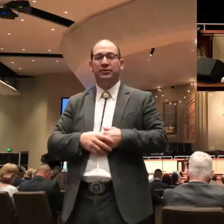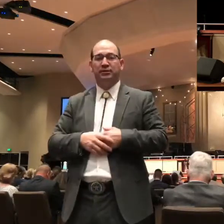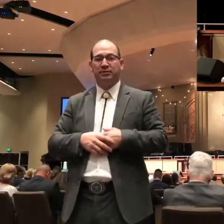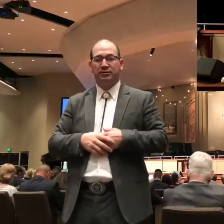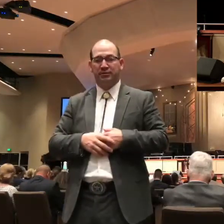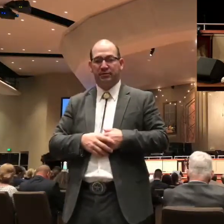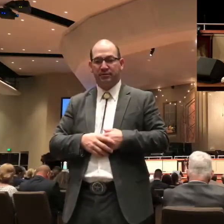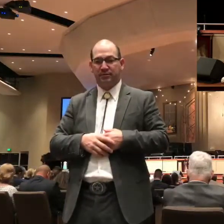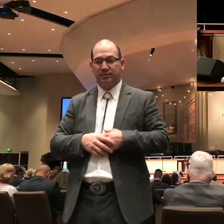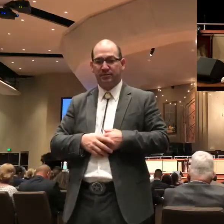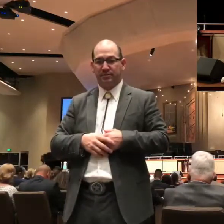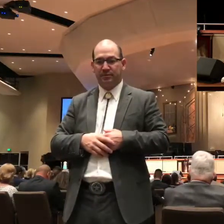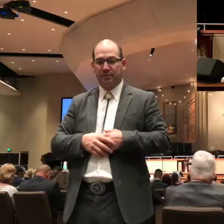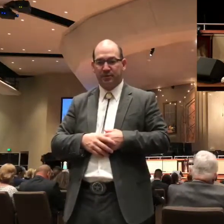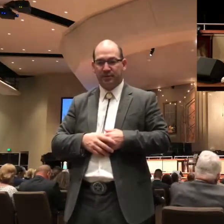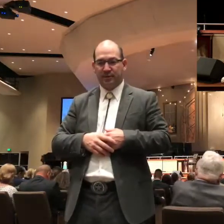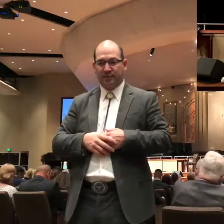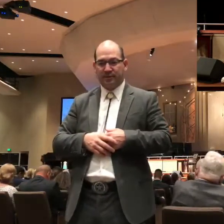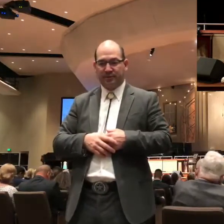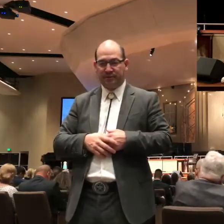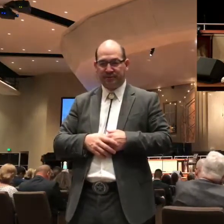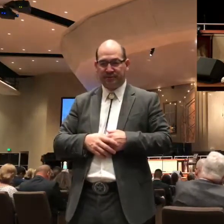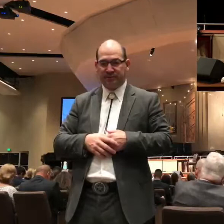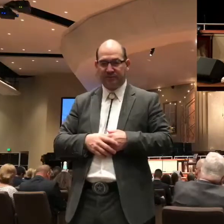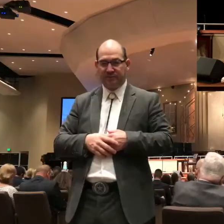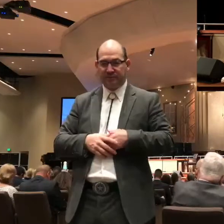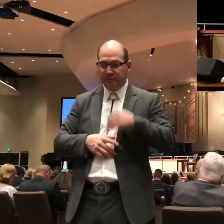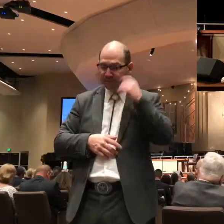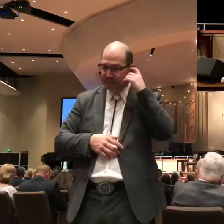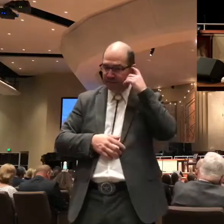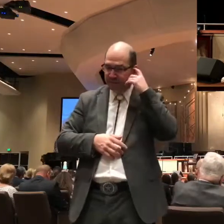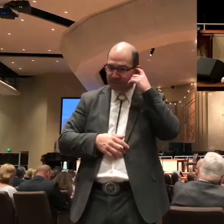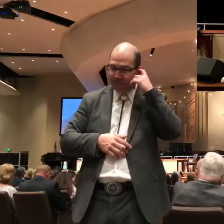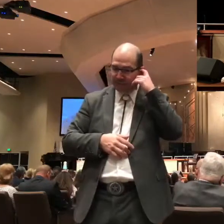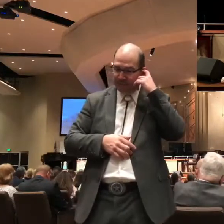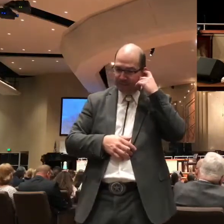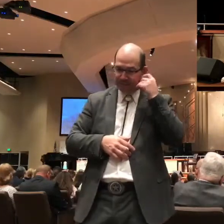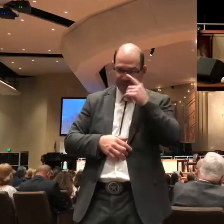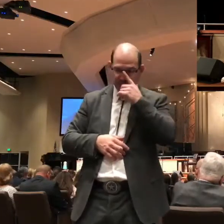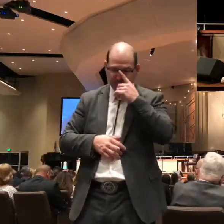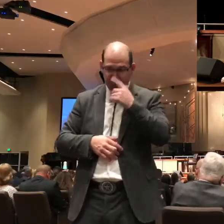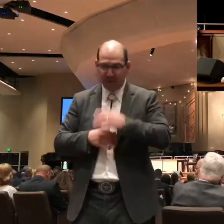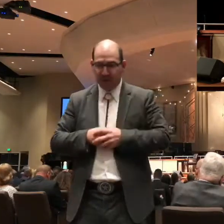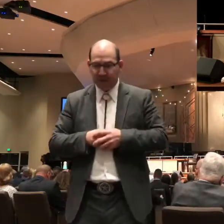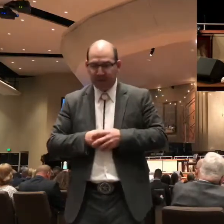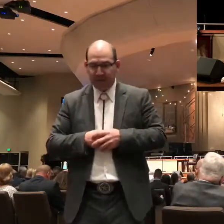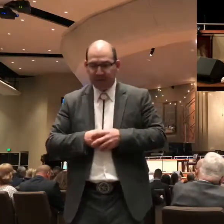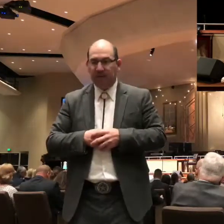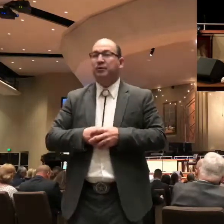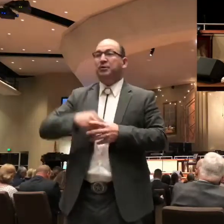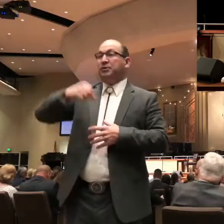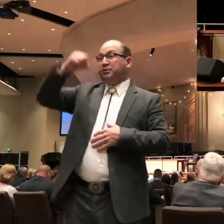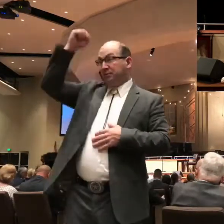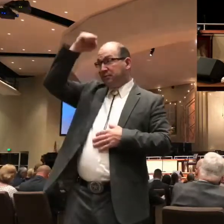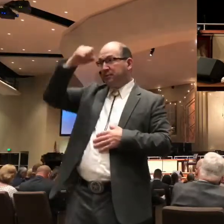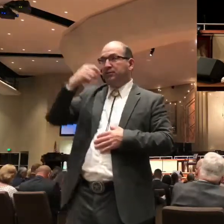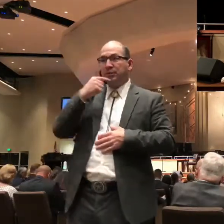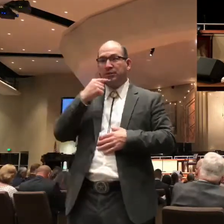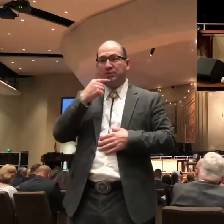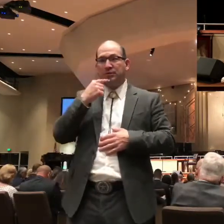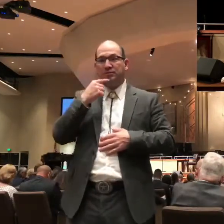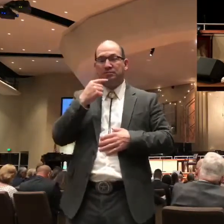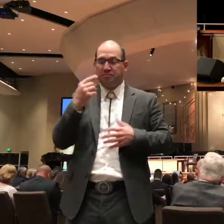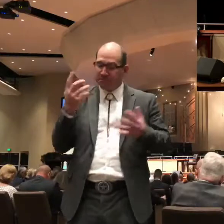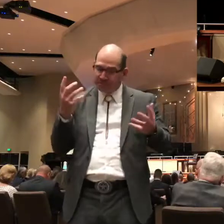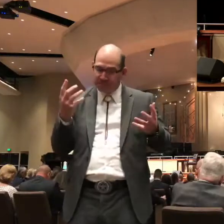Speaking of this perilous pursuit of ever learning, but never coming to the conclusion. Ecclesiastes 12, and further by these,